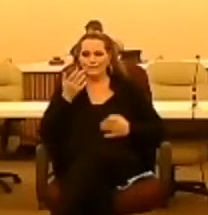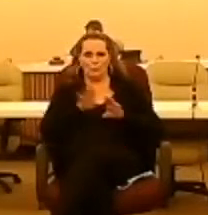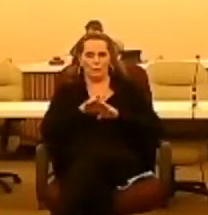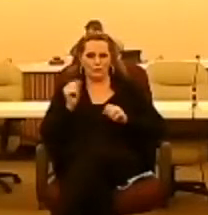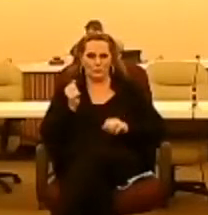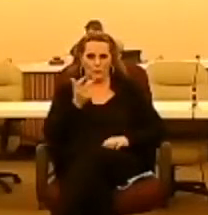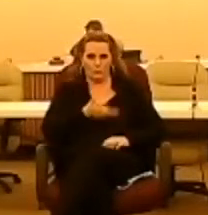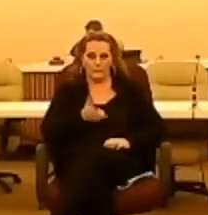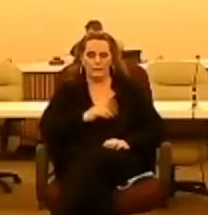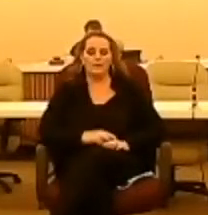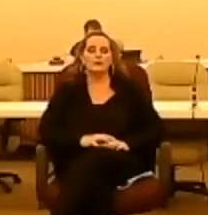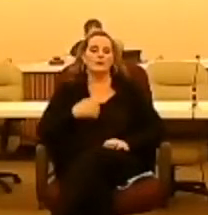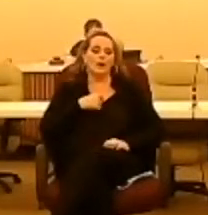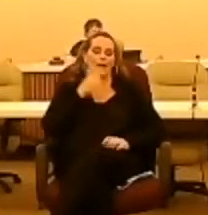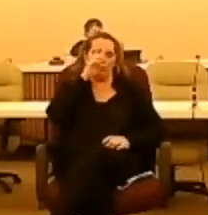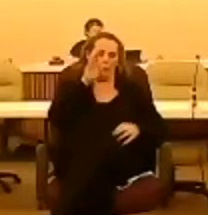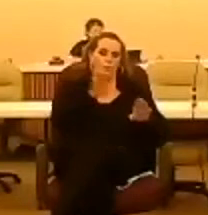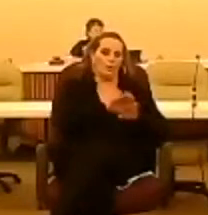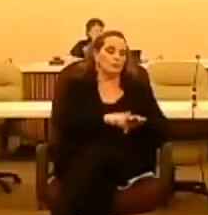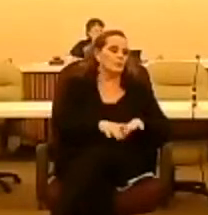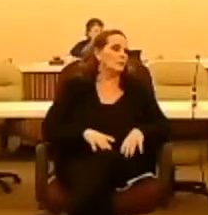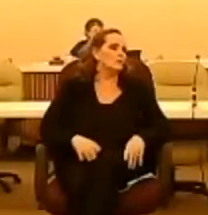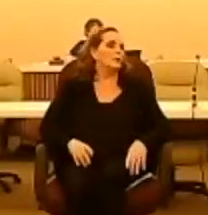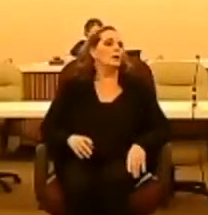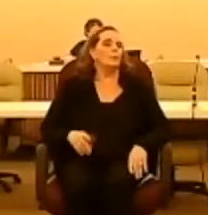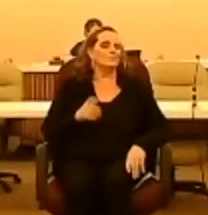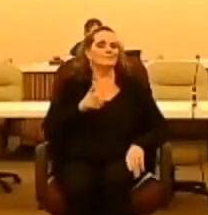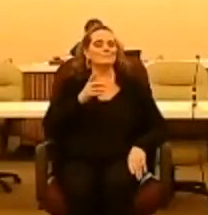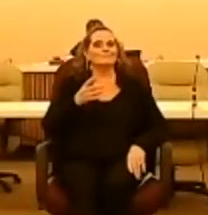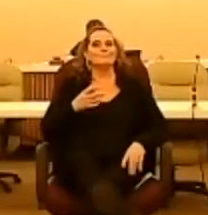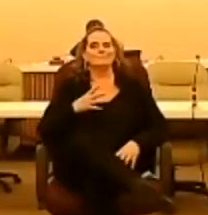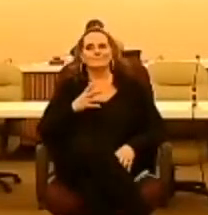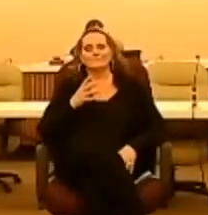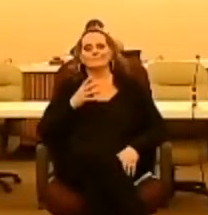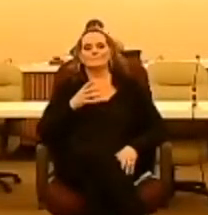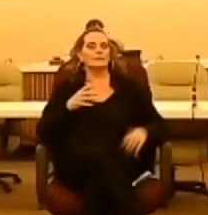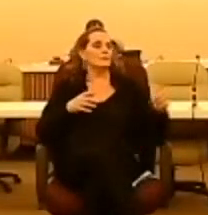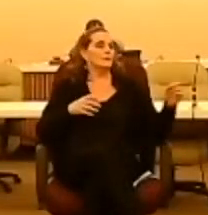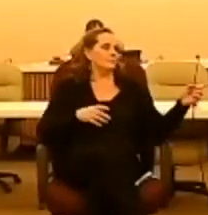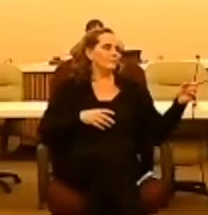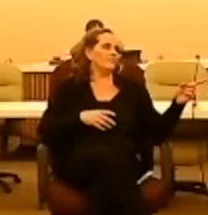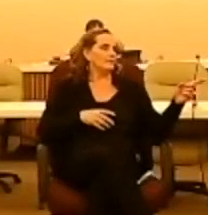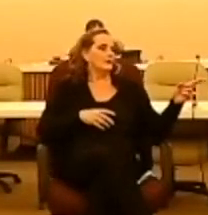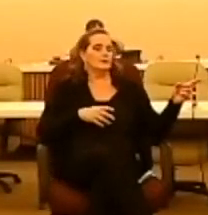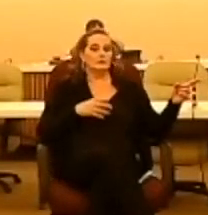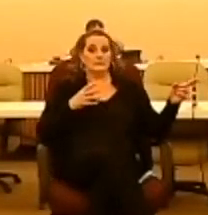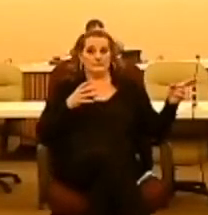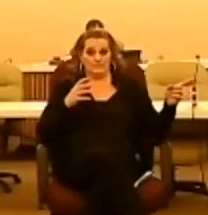I will close I guess I didn't technically open the other two yet, but.